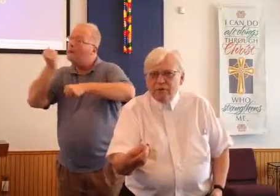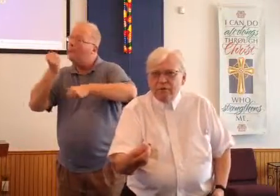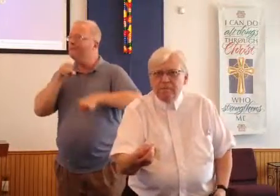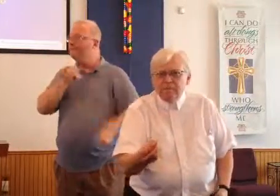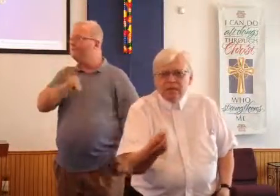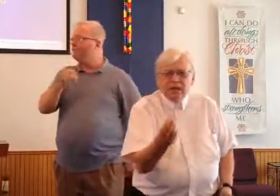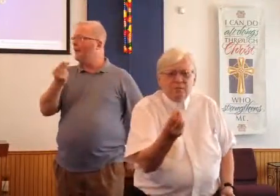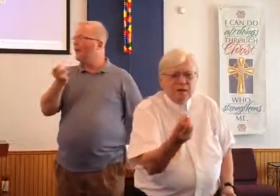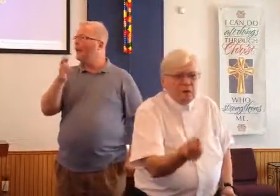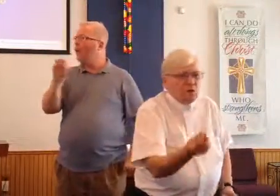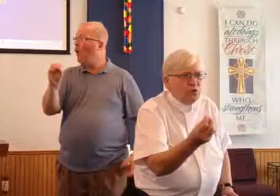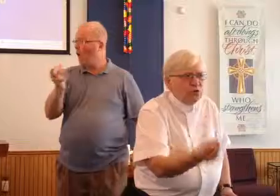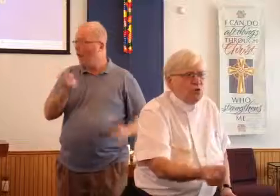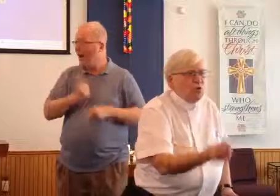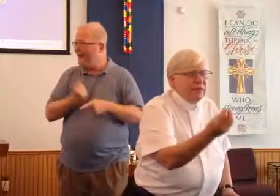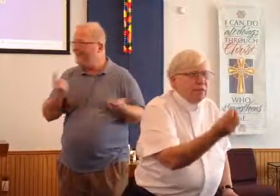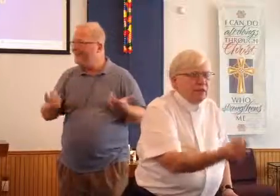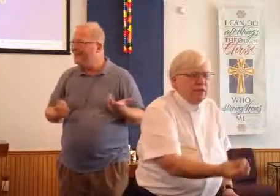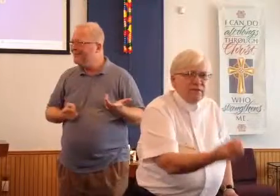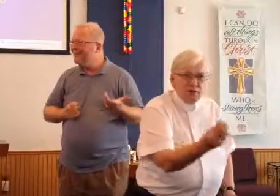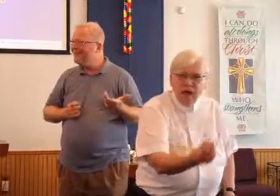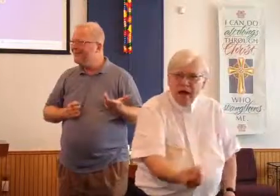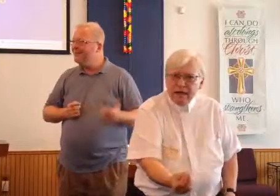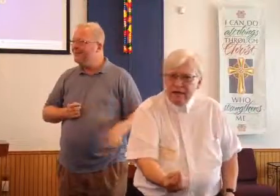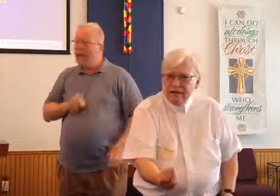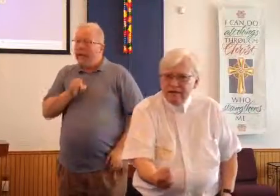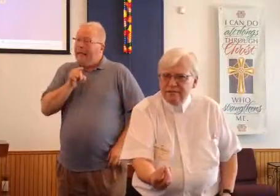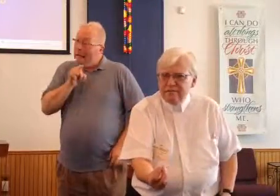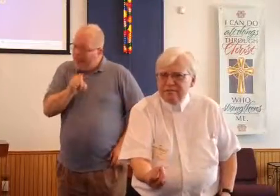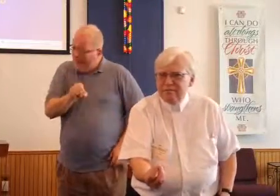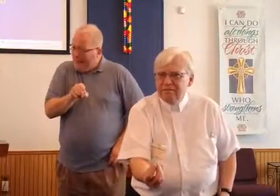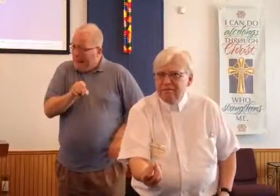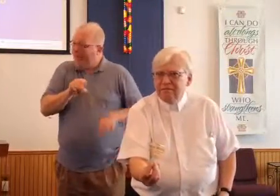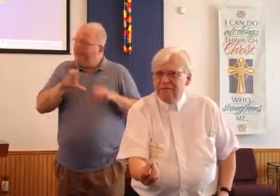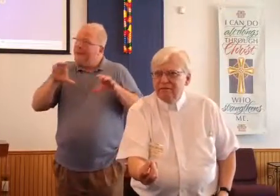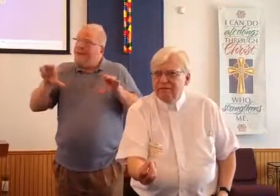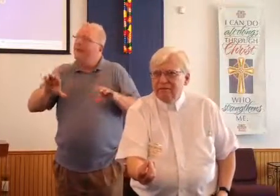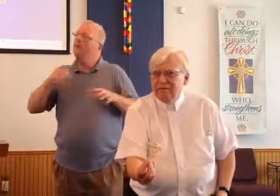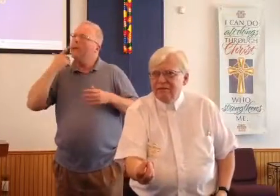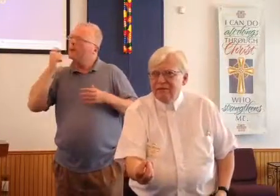about people who do what they believe is right